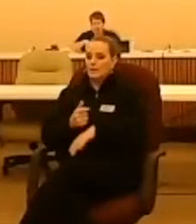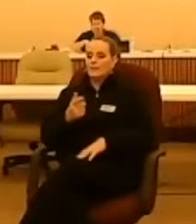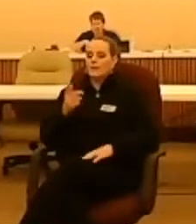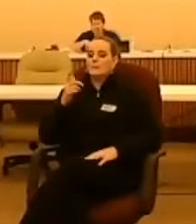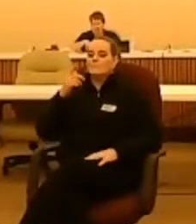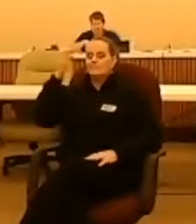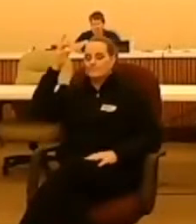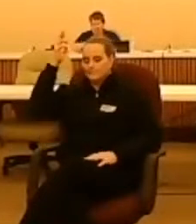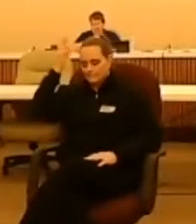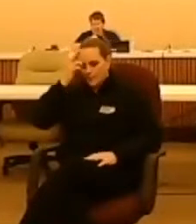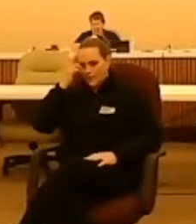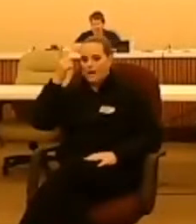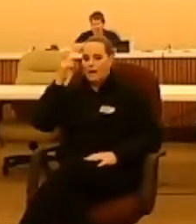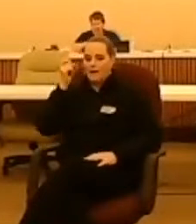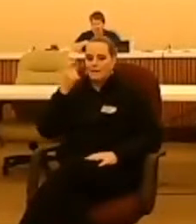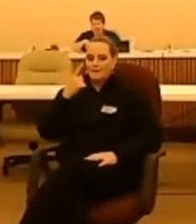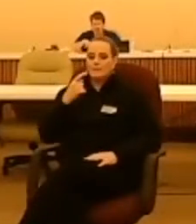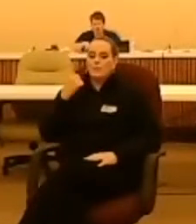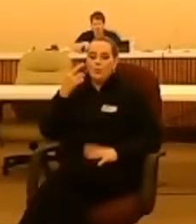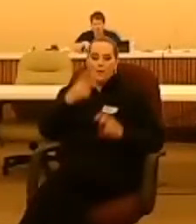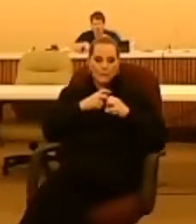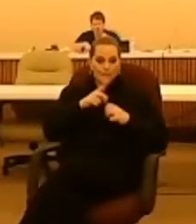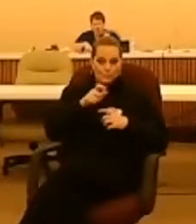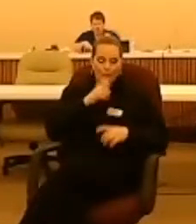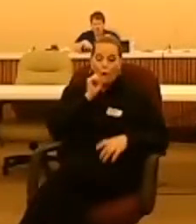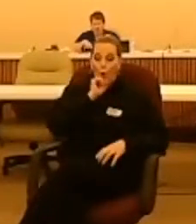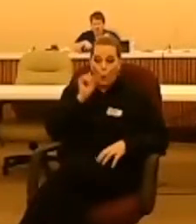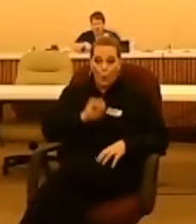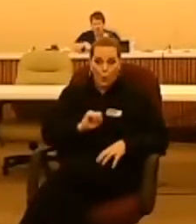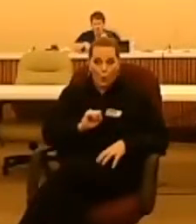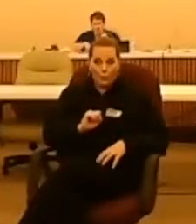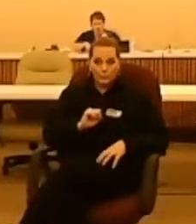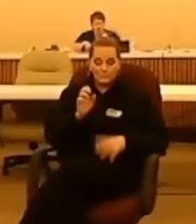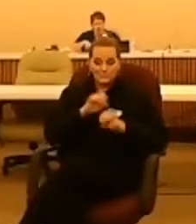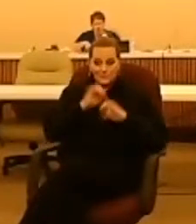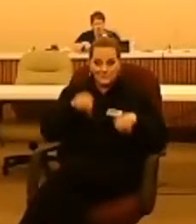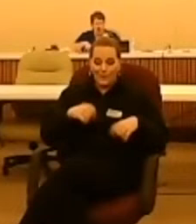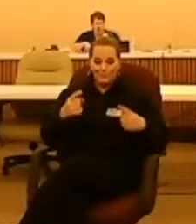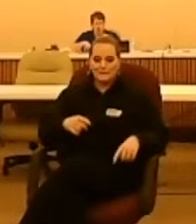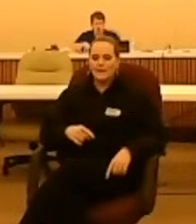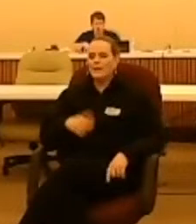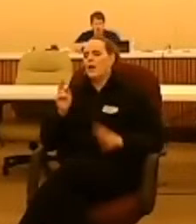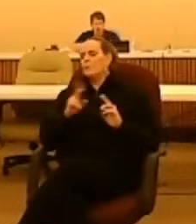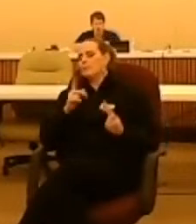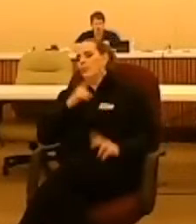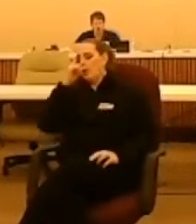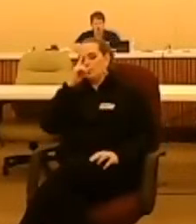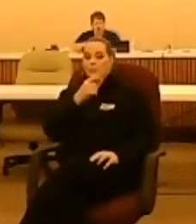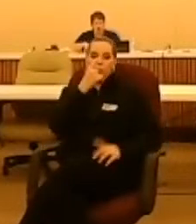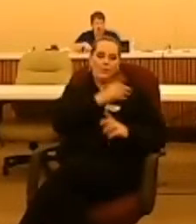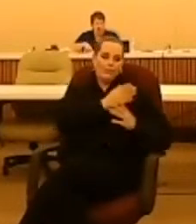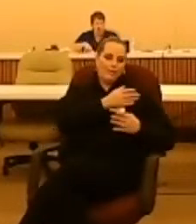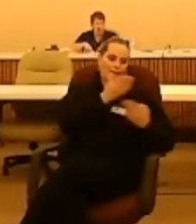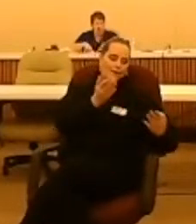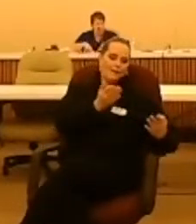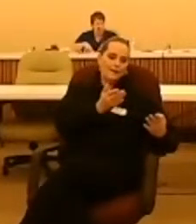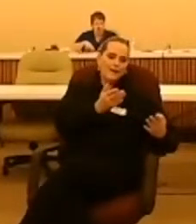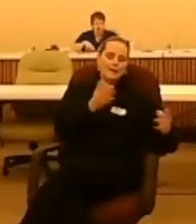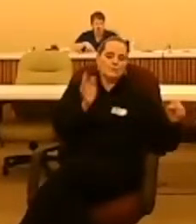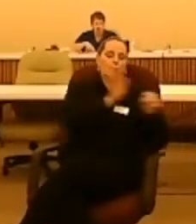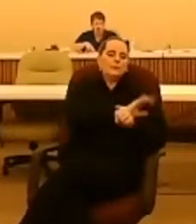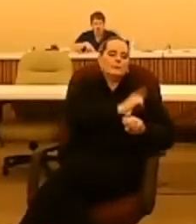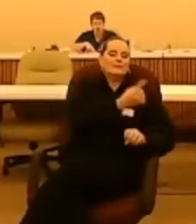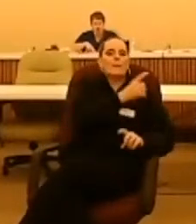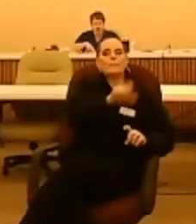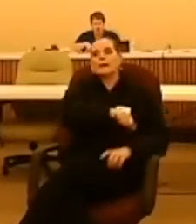Because, one of the problems you had with the old system is people thought it was one thing and it really was another.